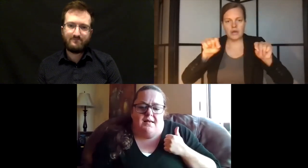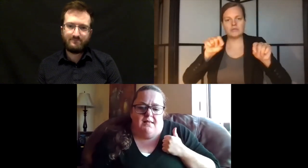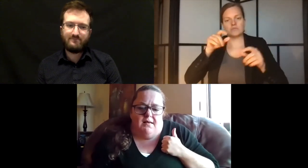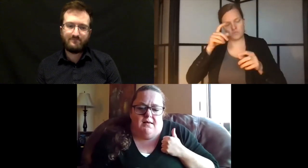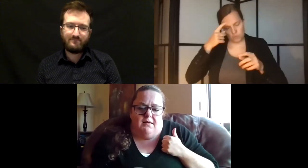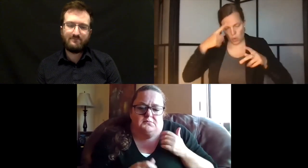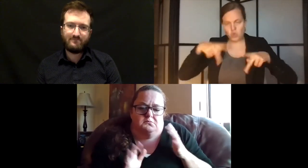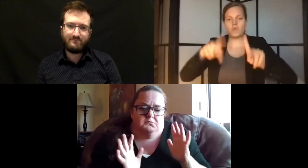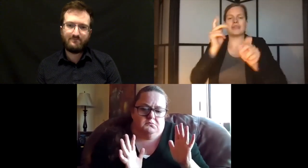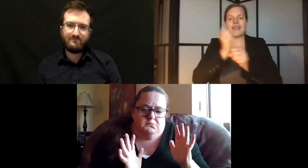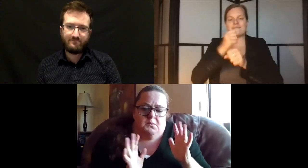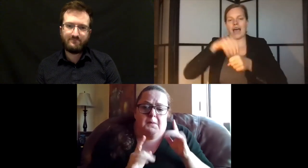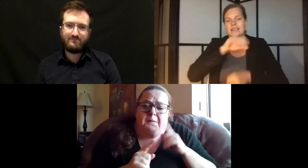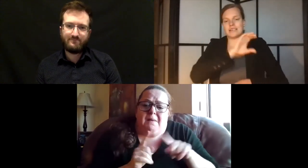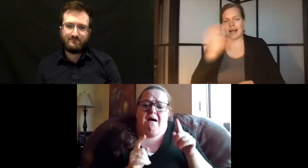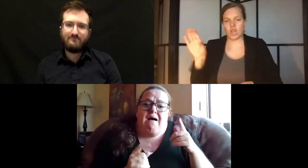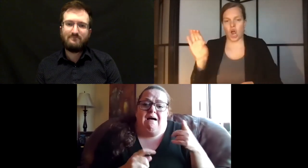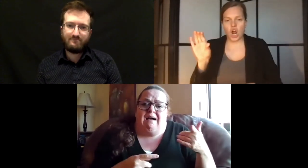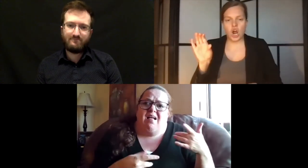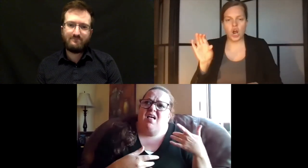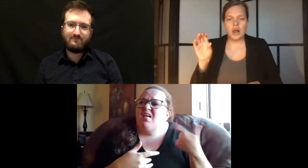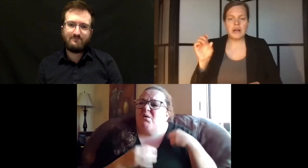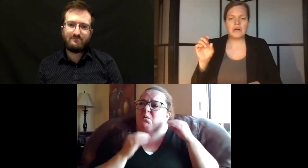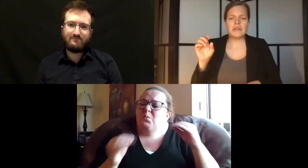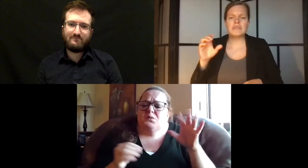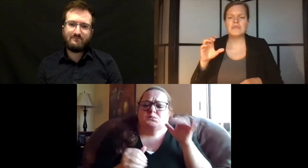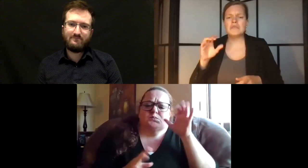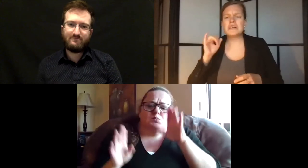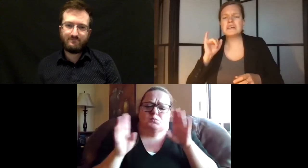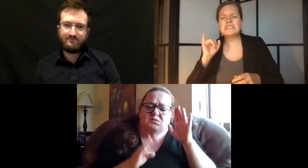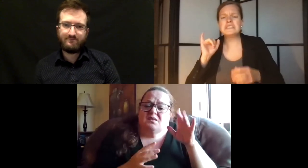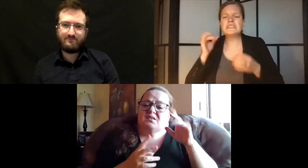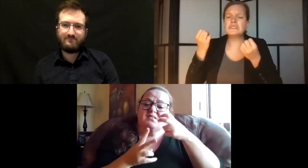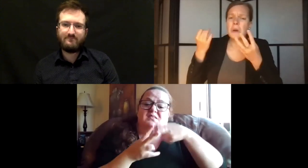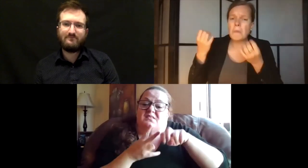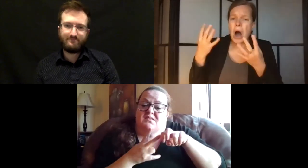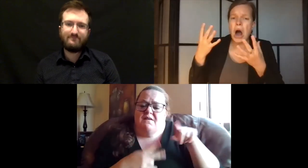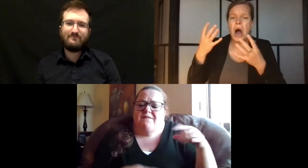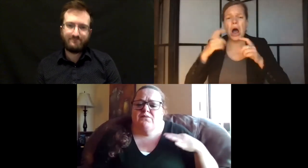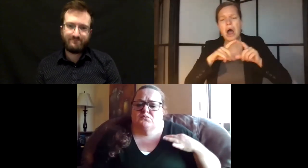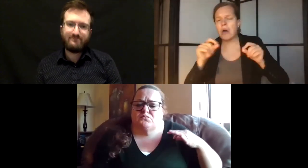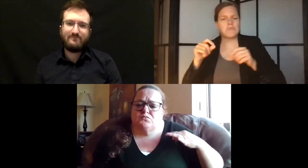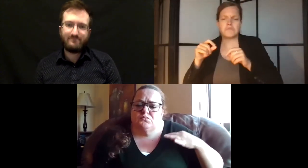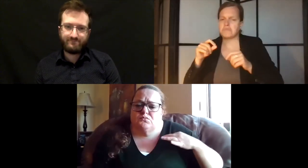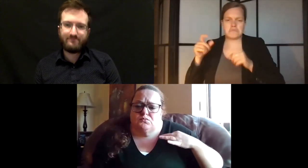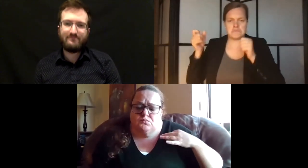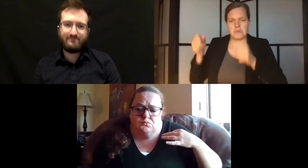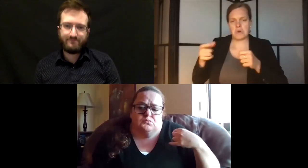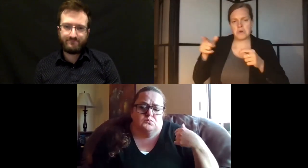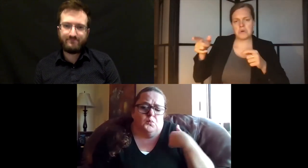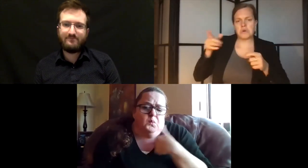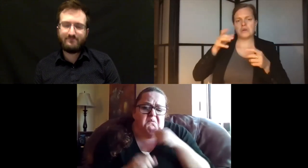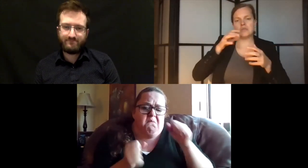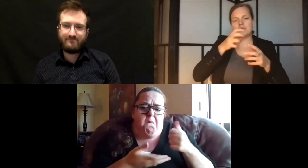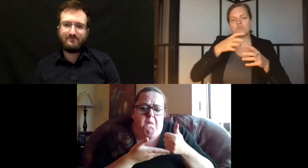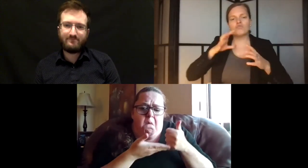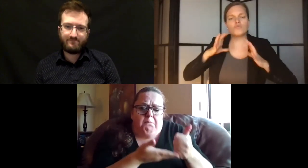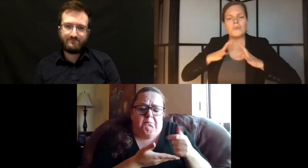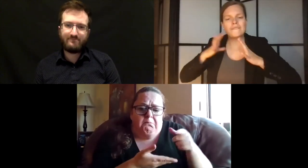provides. And so understanding that these are Canadian programs, if clients don't have it, then they can go